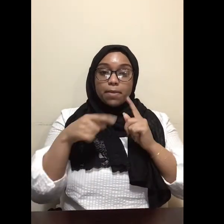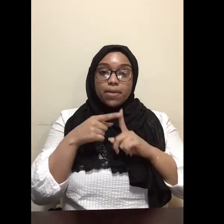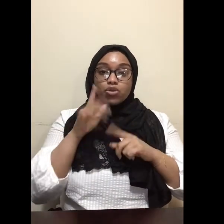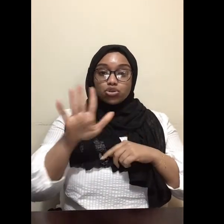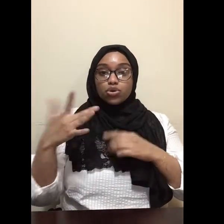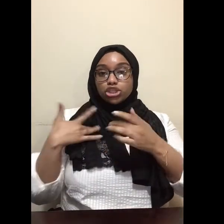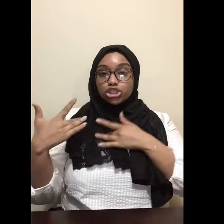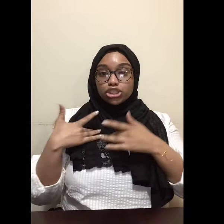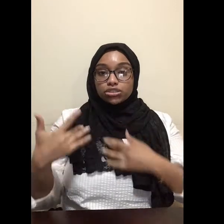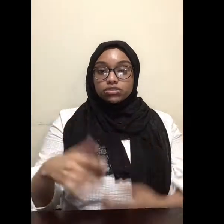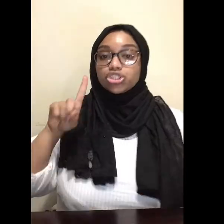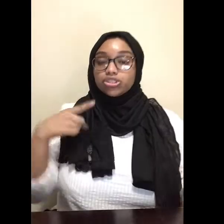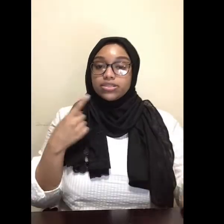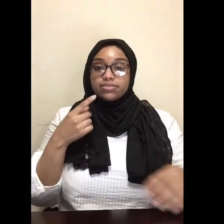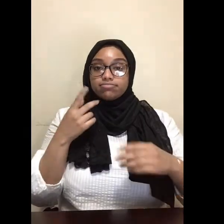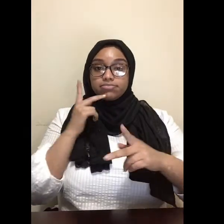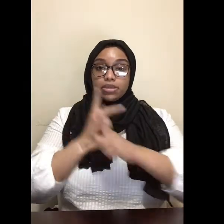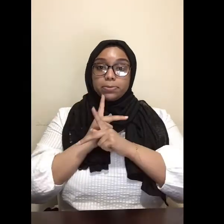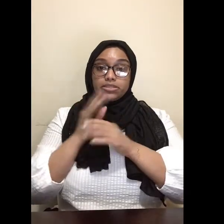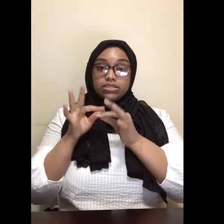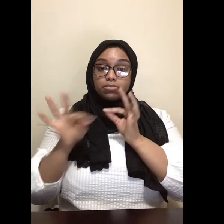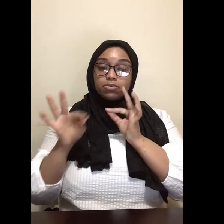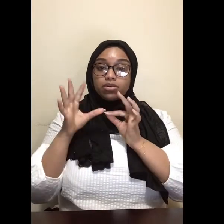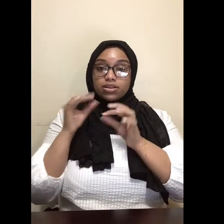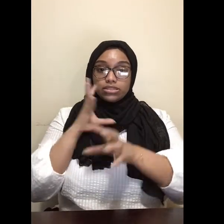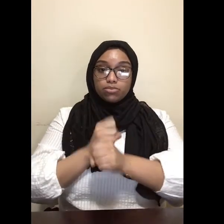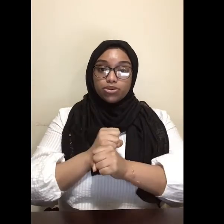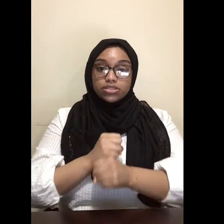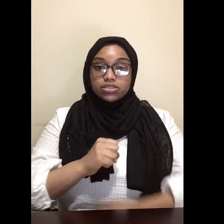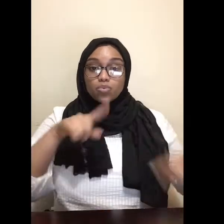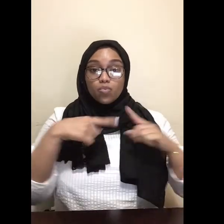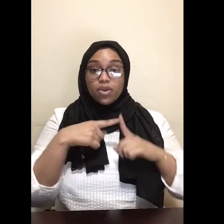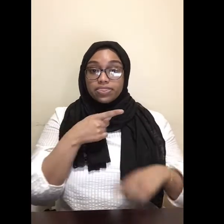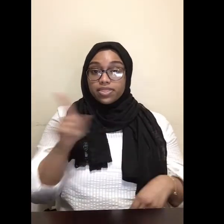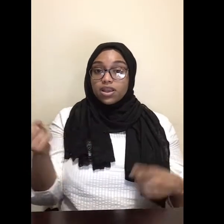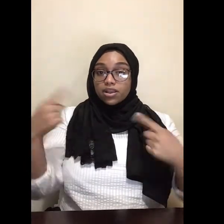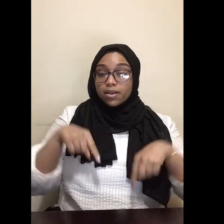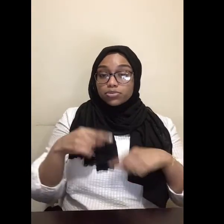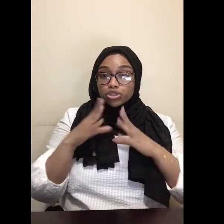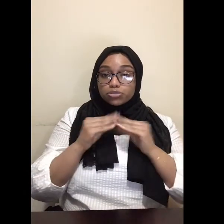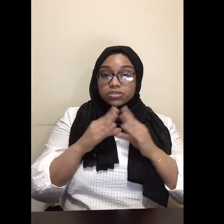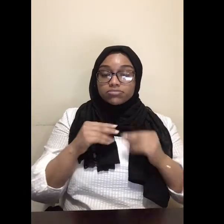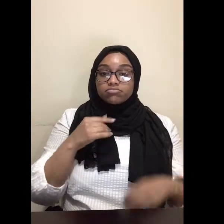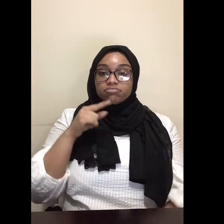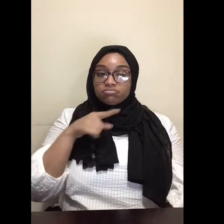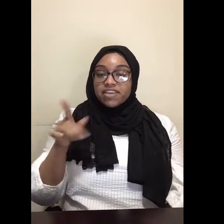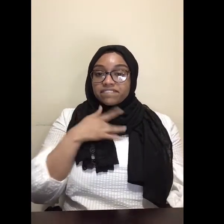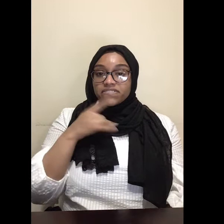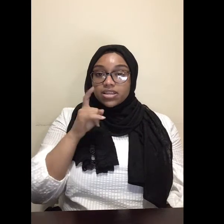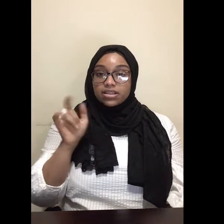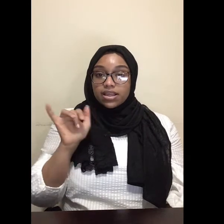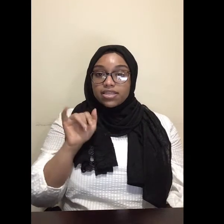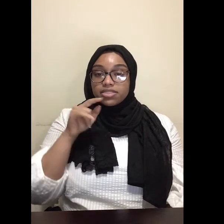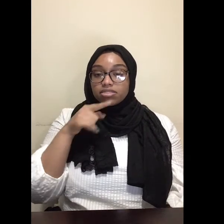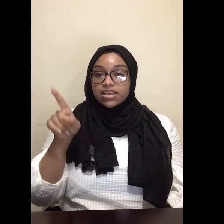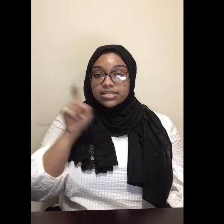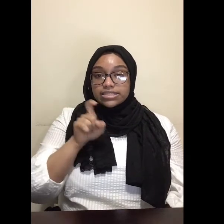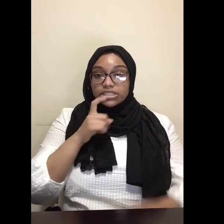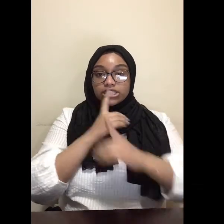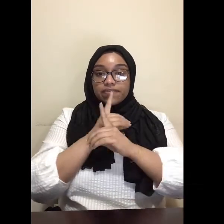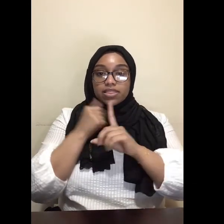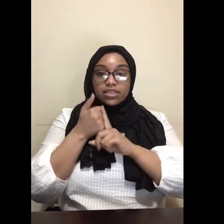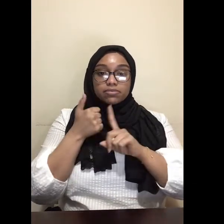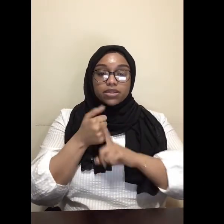might just not come at all because you've kind of gone off in your email, and they don't want to hear